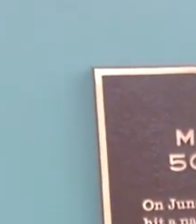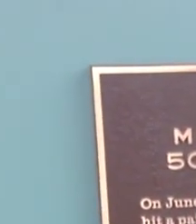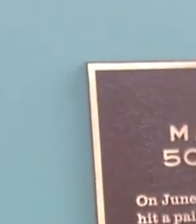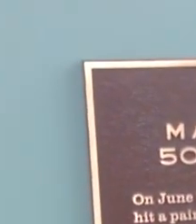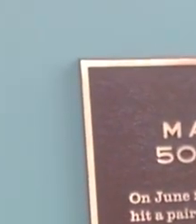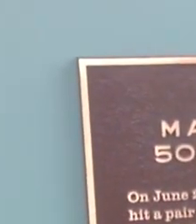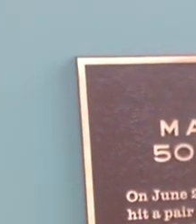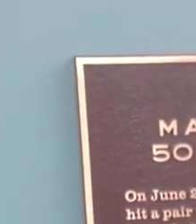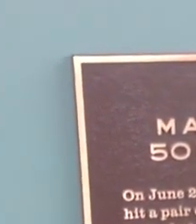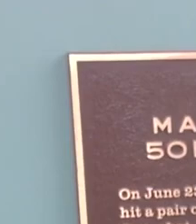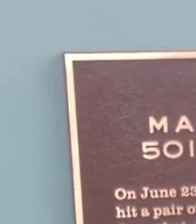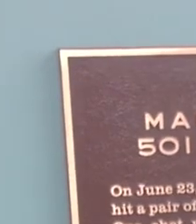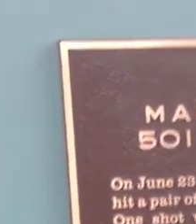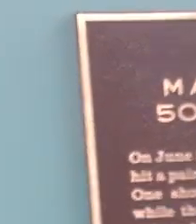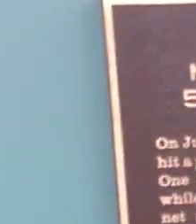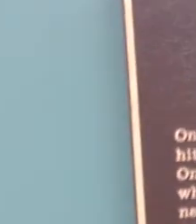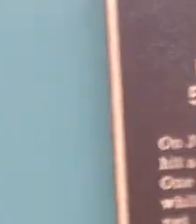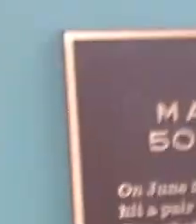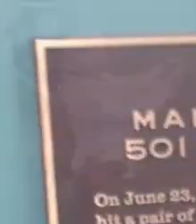Okay, ladies and gentlemen,